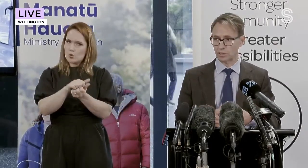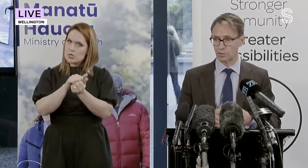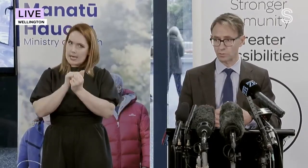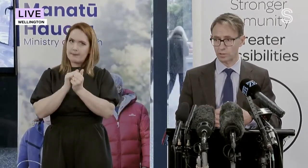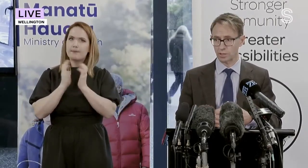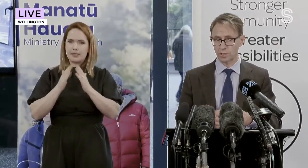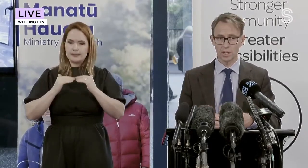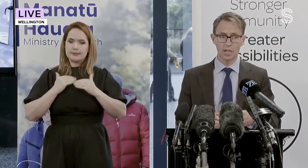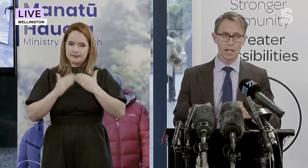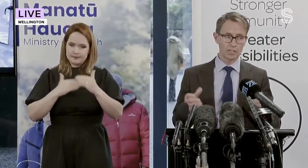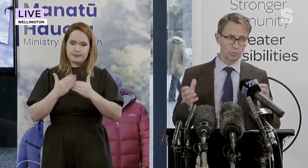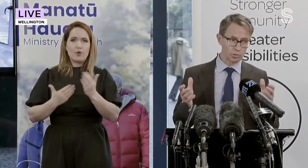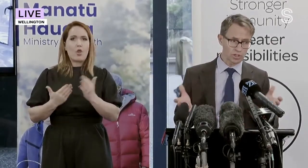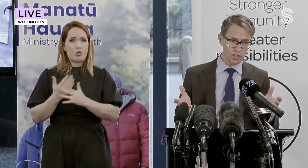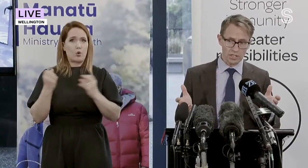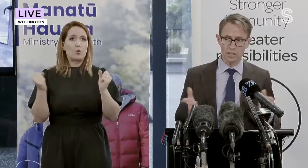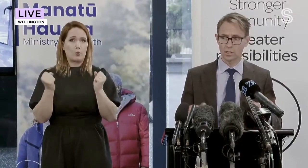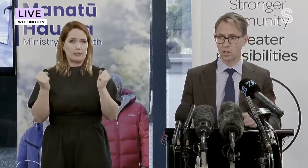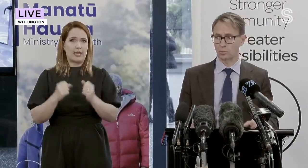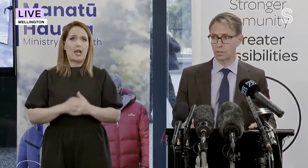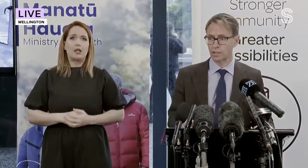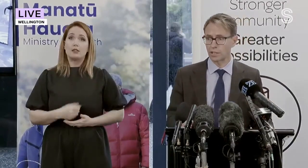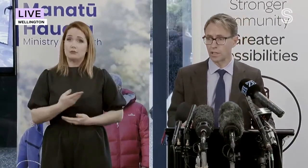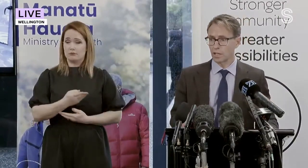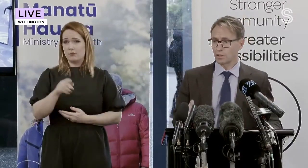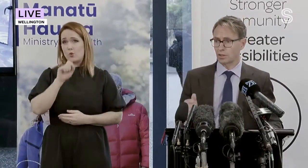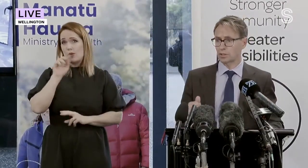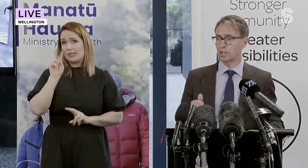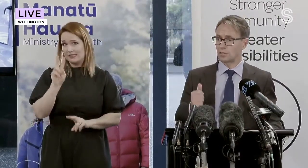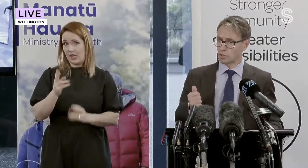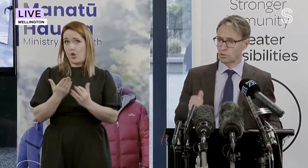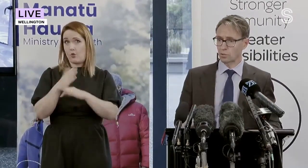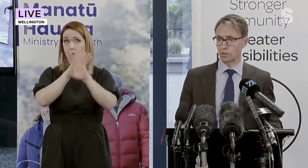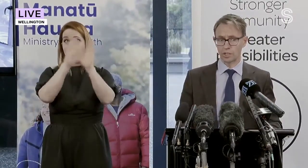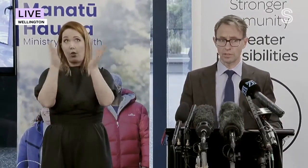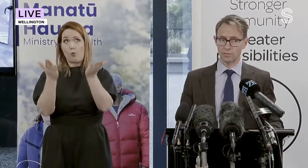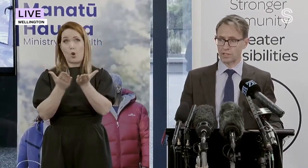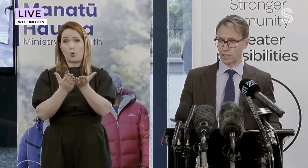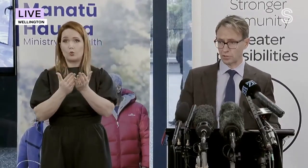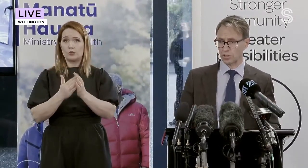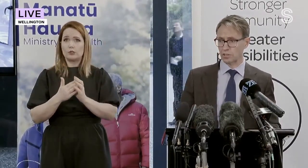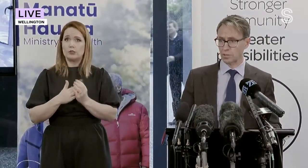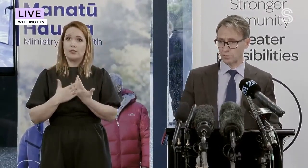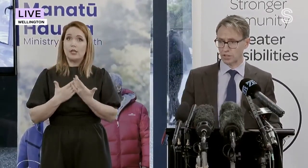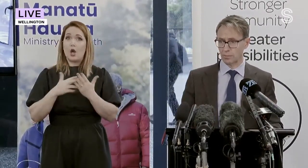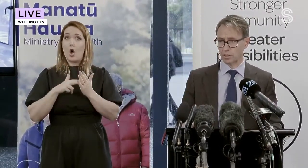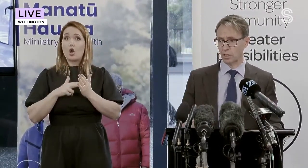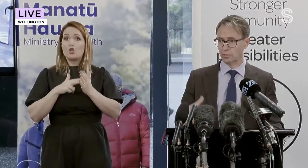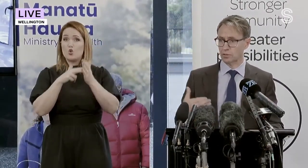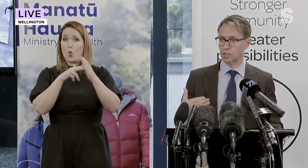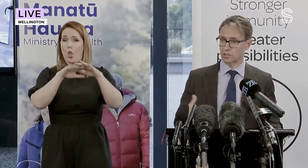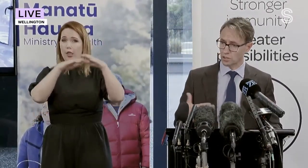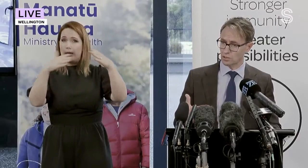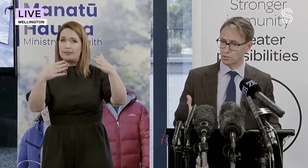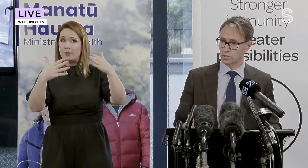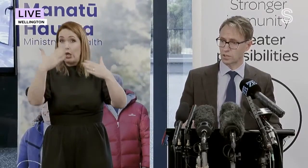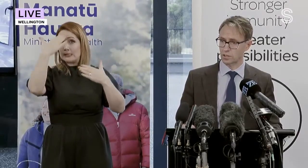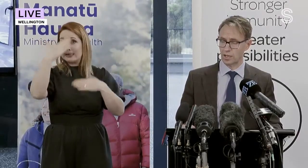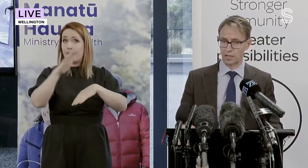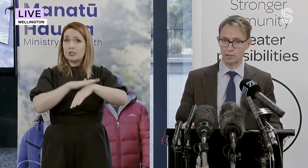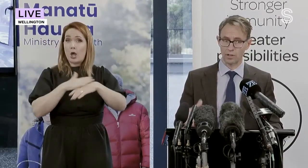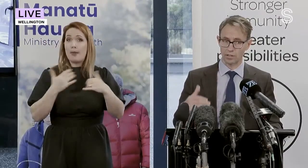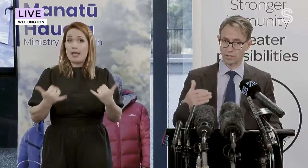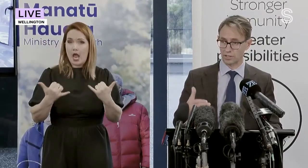especially as we get through winter. And you will see globally that even in Northern Hemisphere countries in the middle of summer, COVID continues